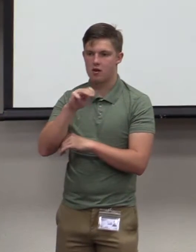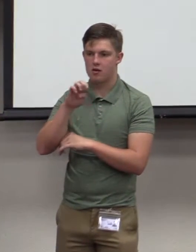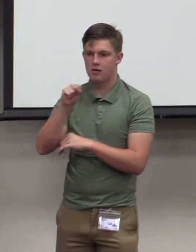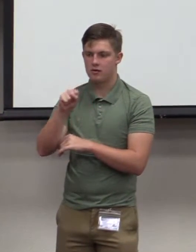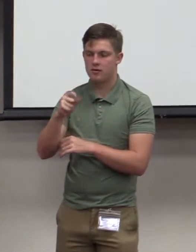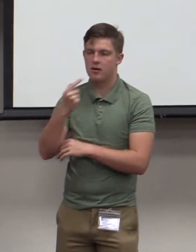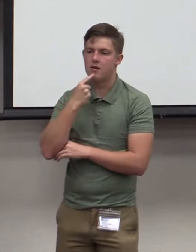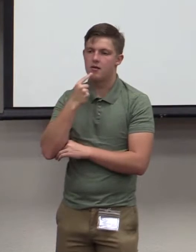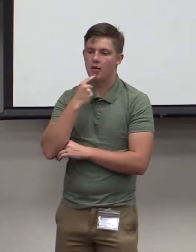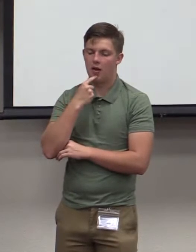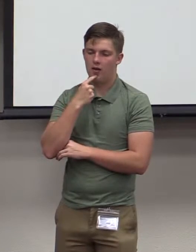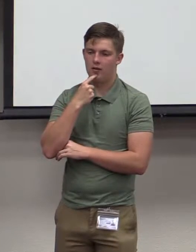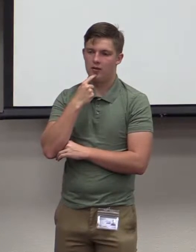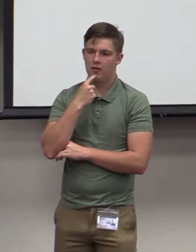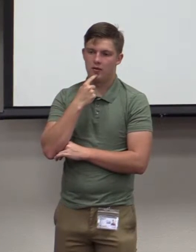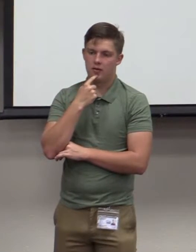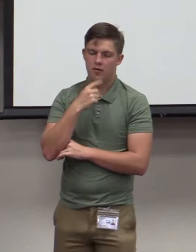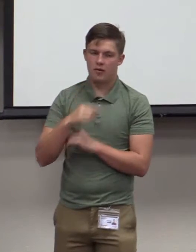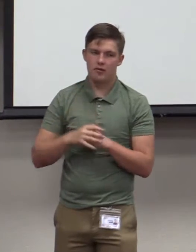To be